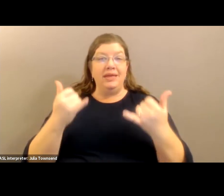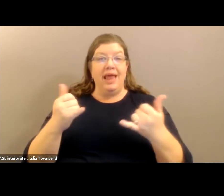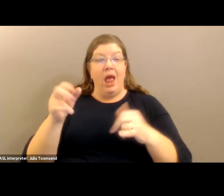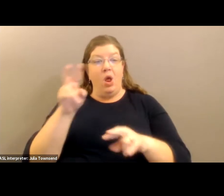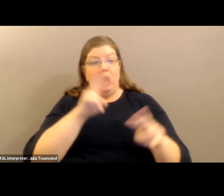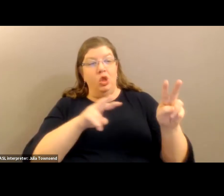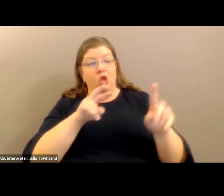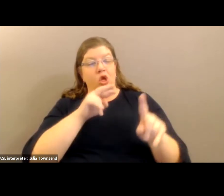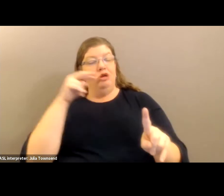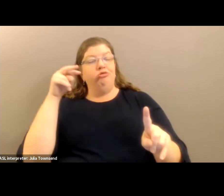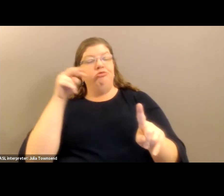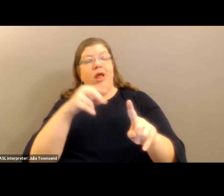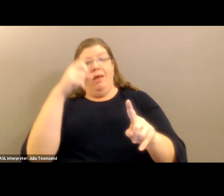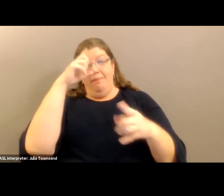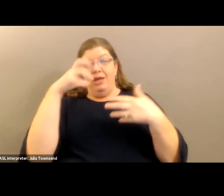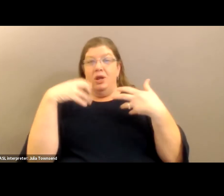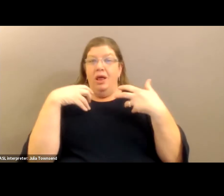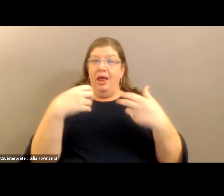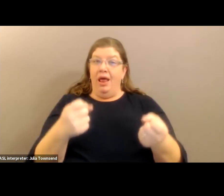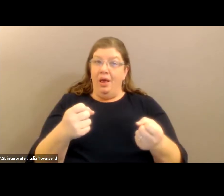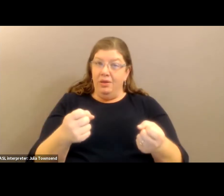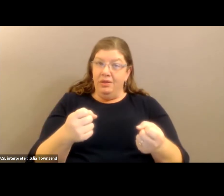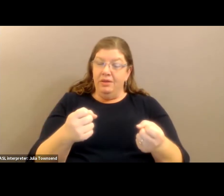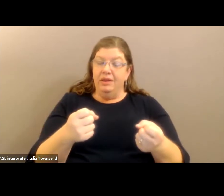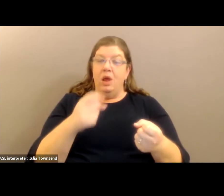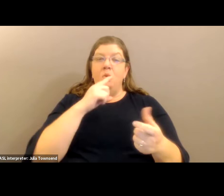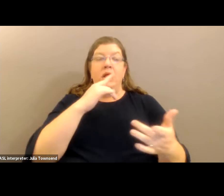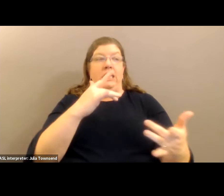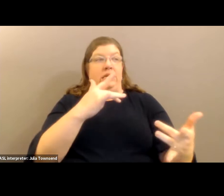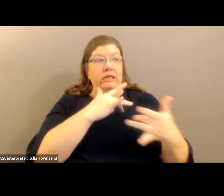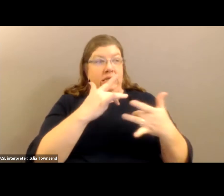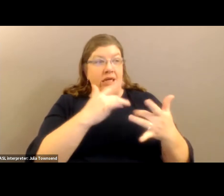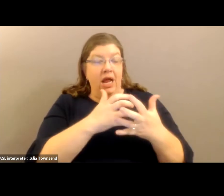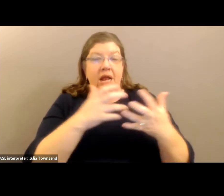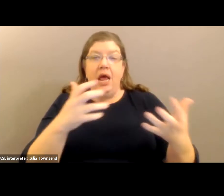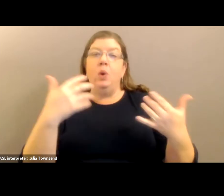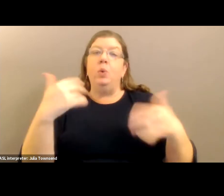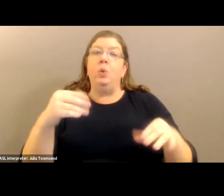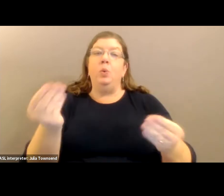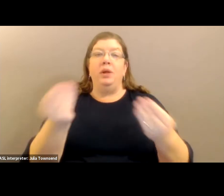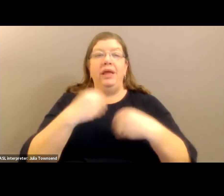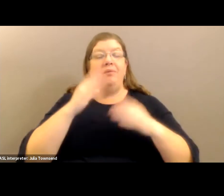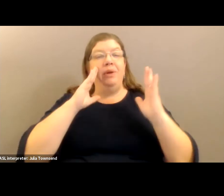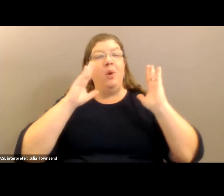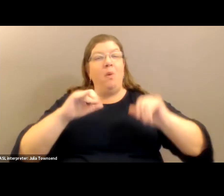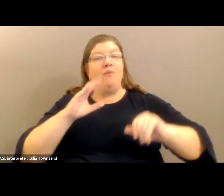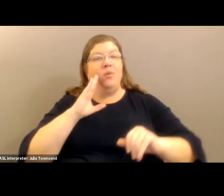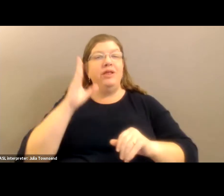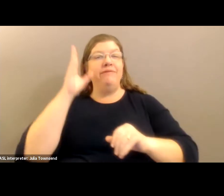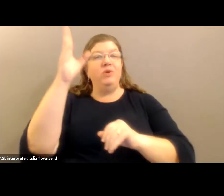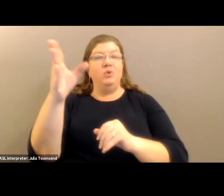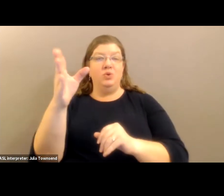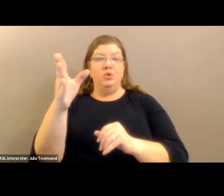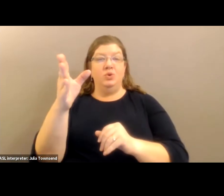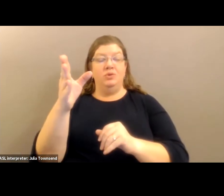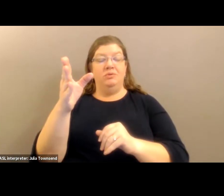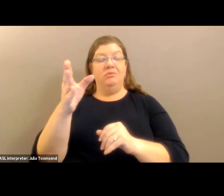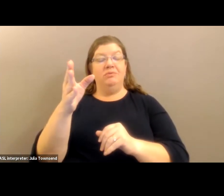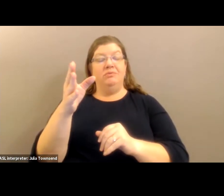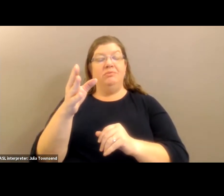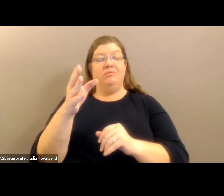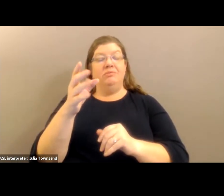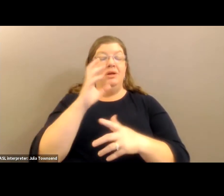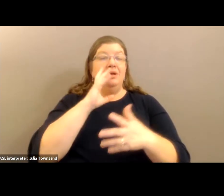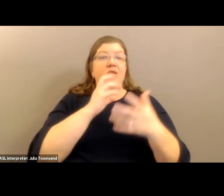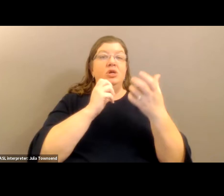mental health and care so much about it, it really does give me hope for the future. And Sources of Strength